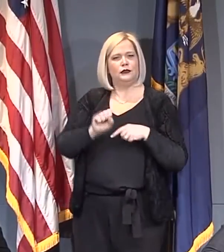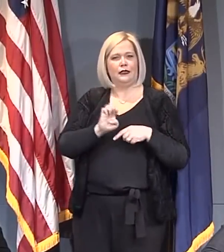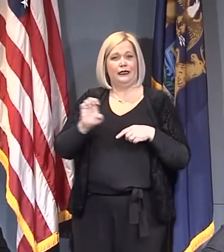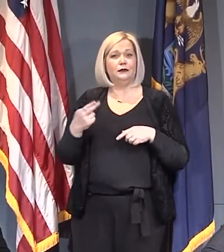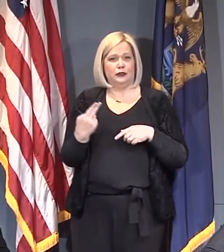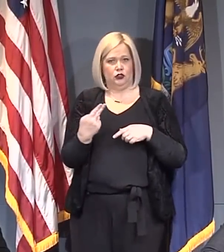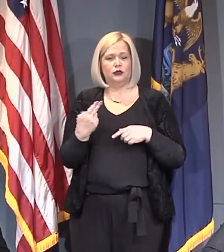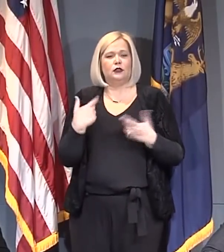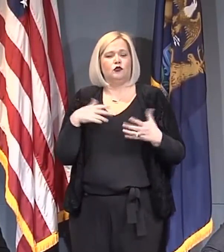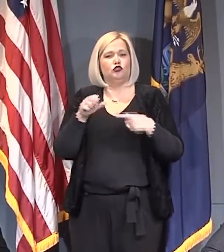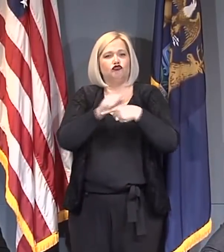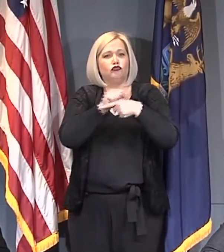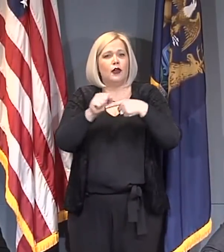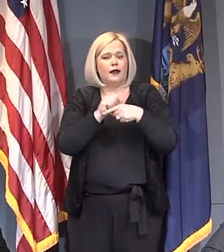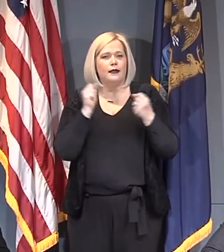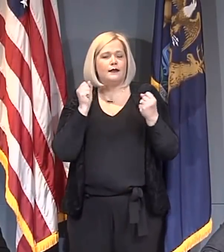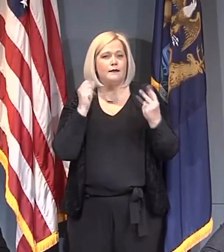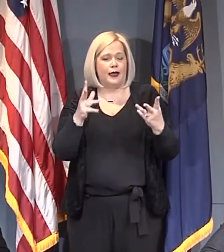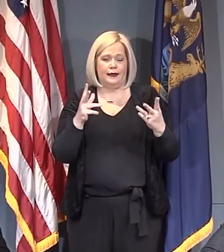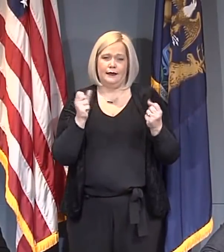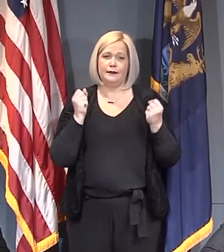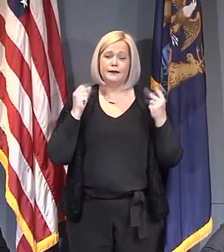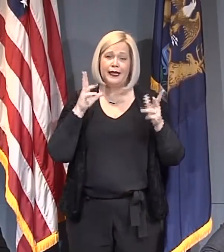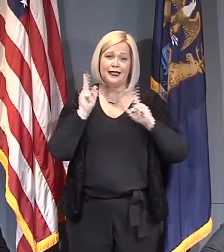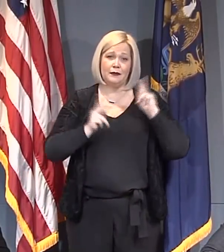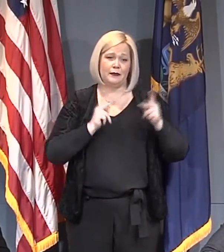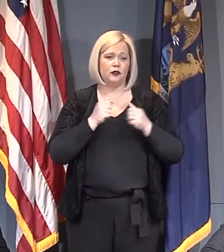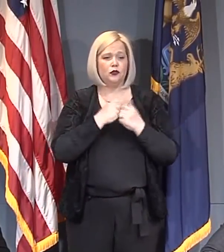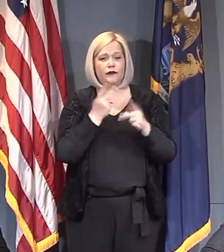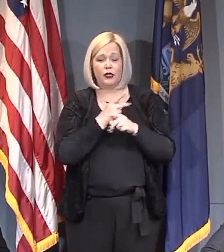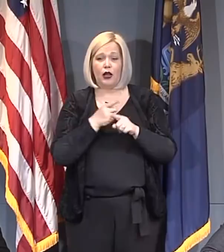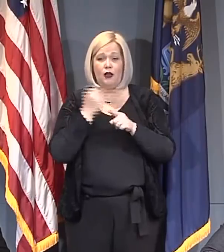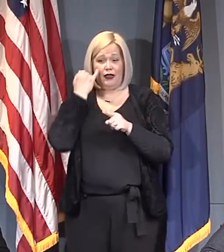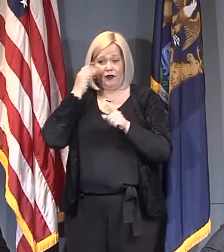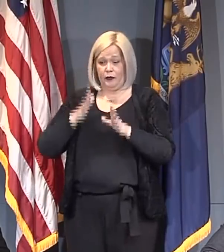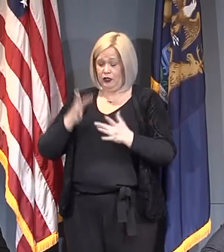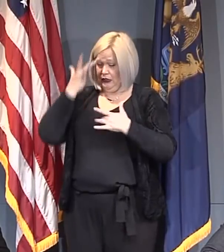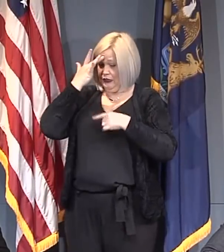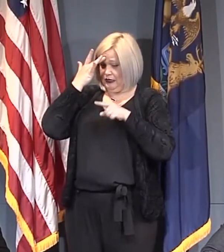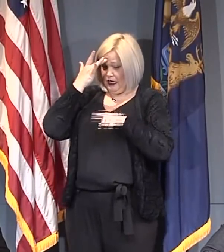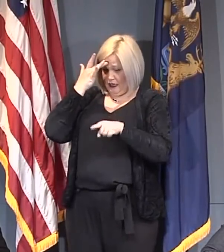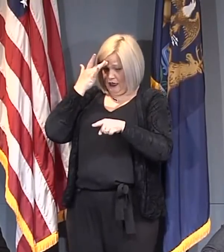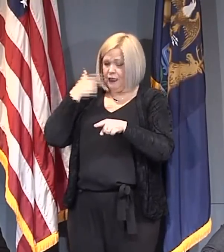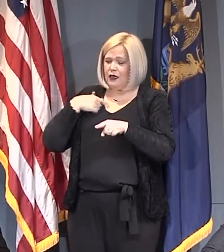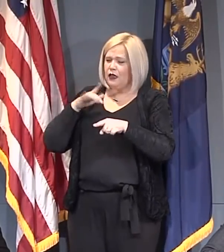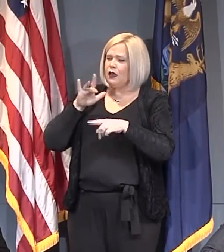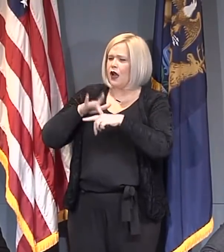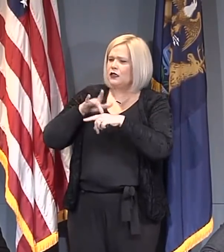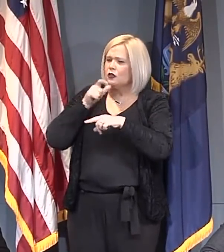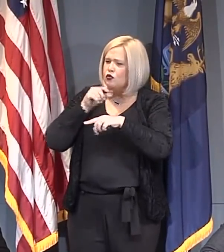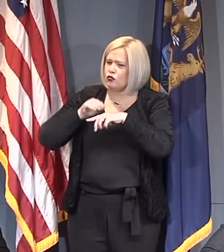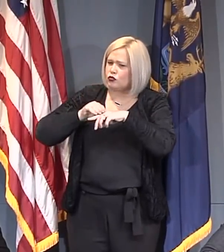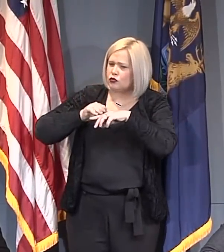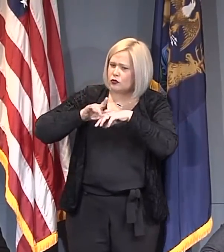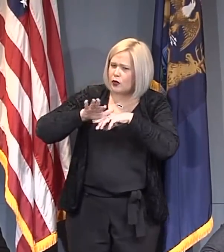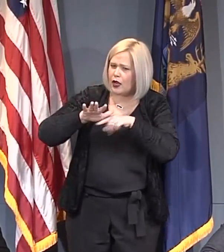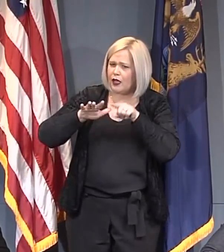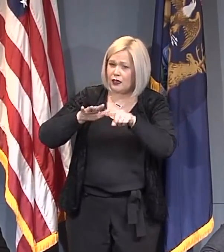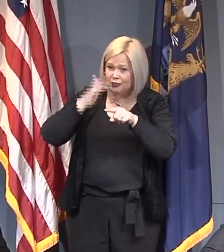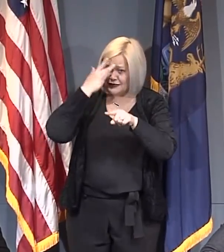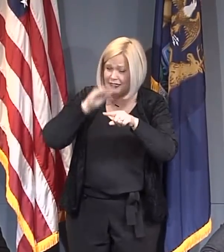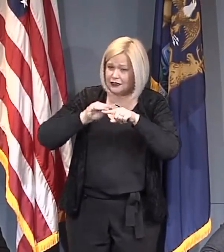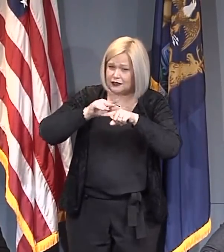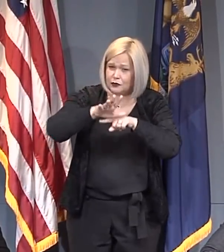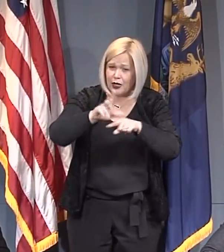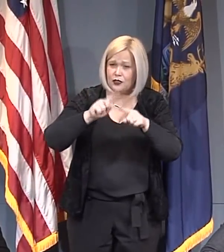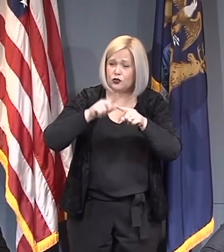training hundreds, if not thousands, of contact tracers over the past several days to be able to roll out contact tracing across the